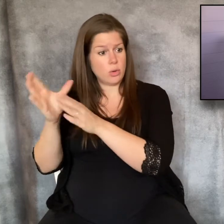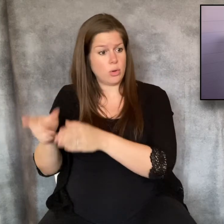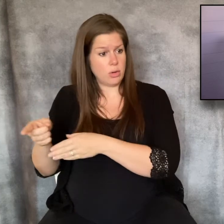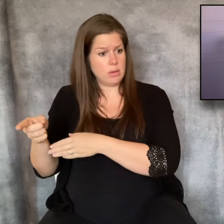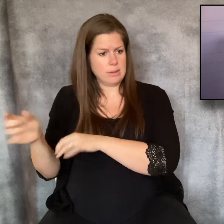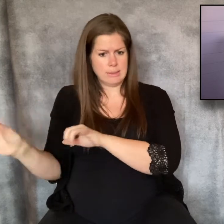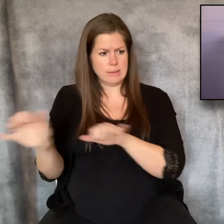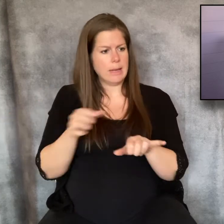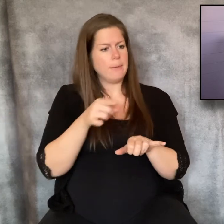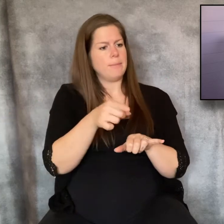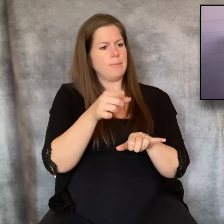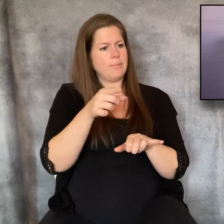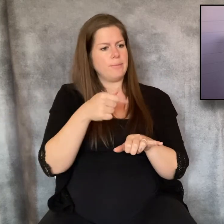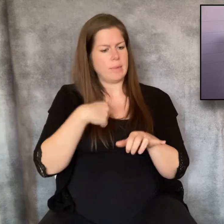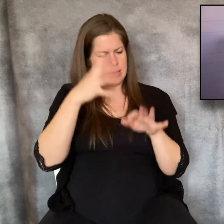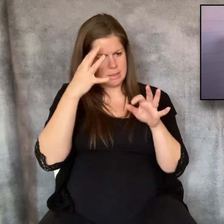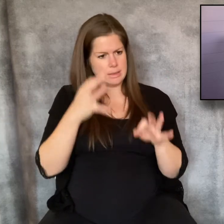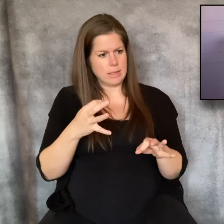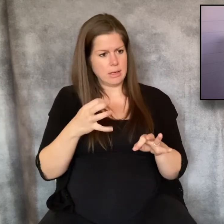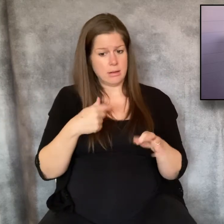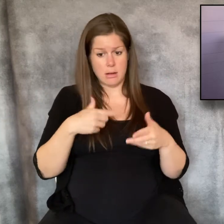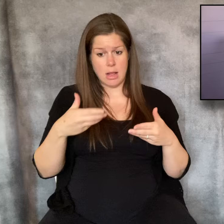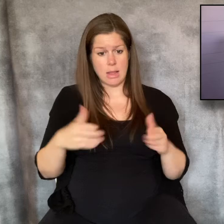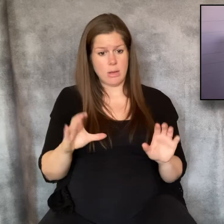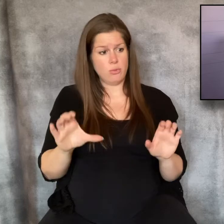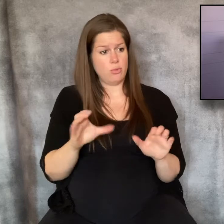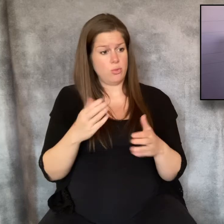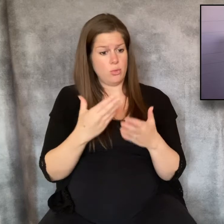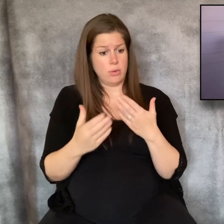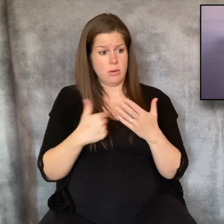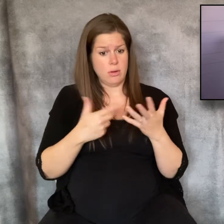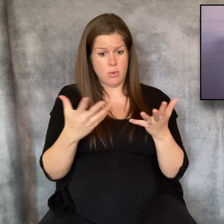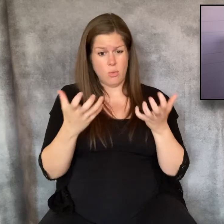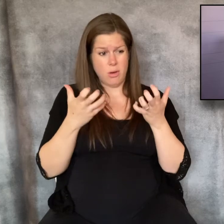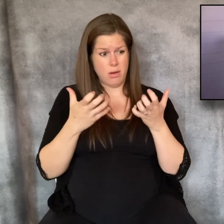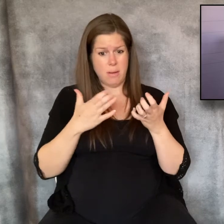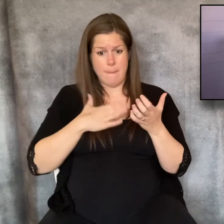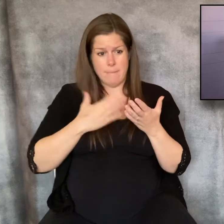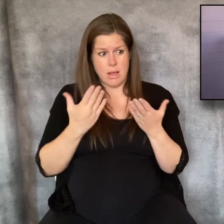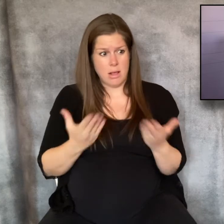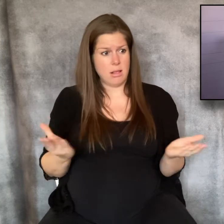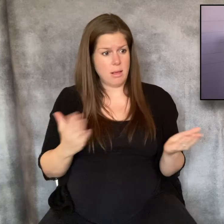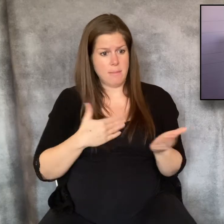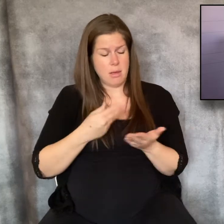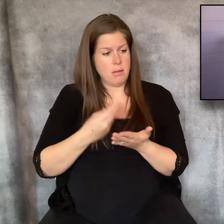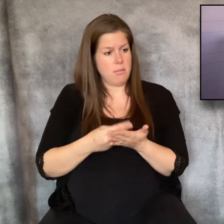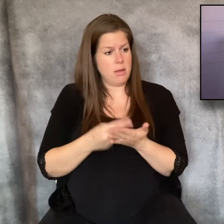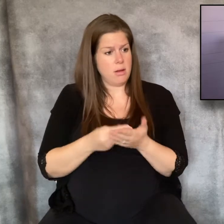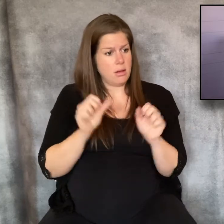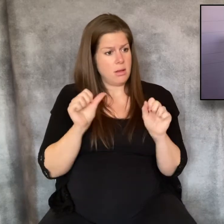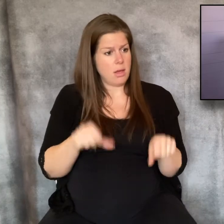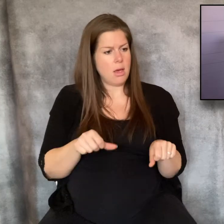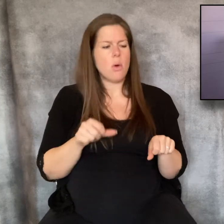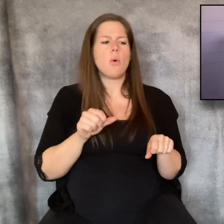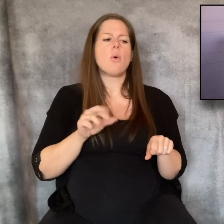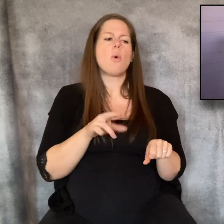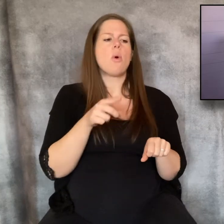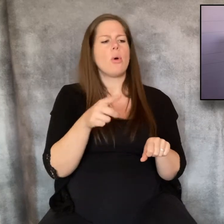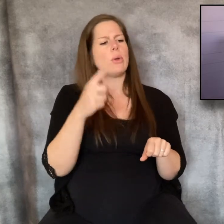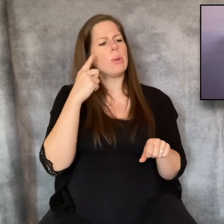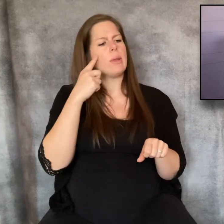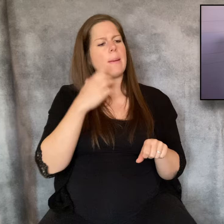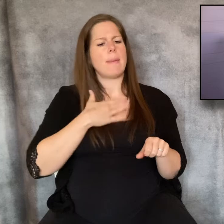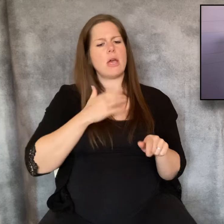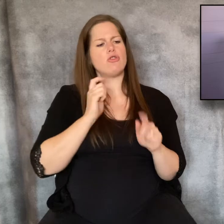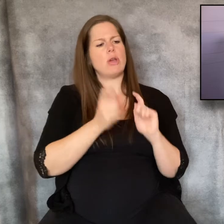give to you. Am I not allowed to do as I choose with what belongs to me? Or do you begrudge